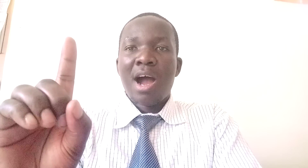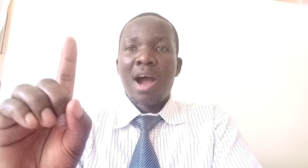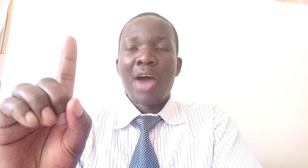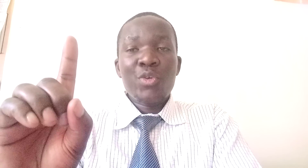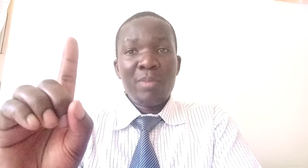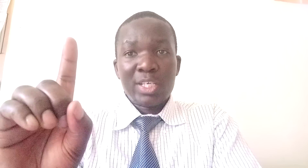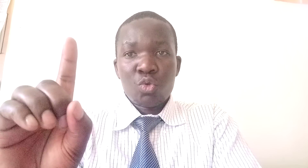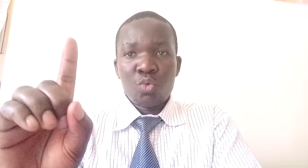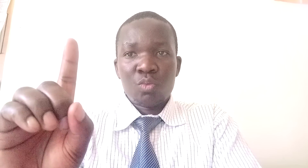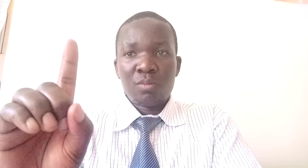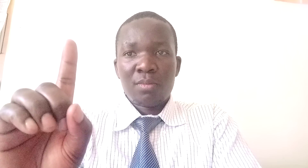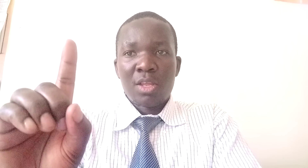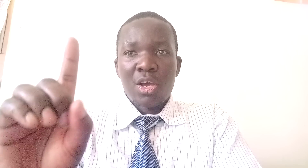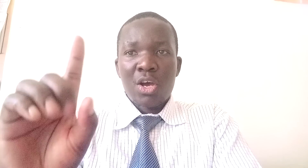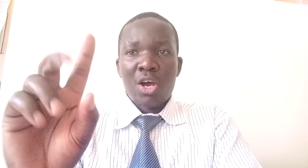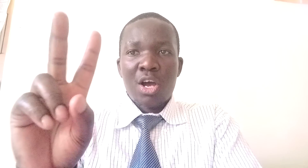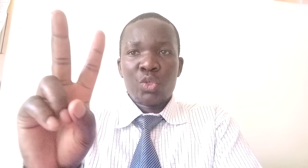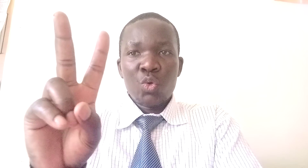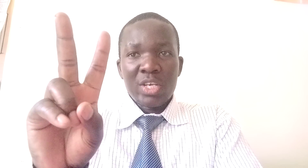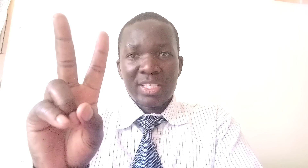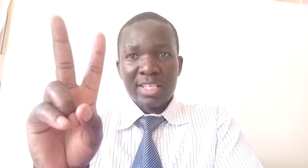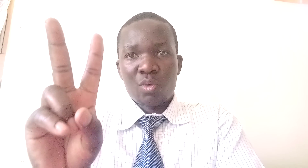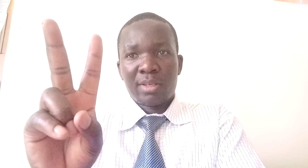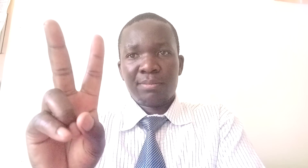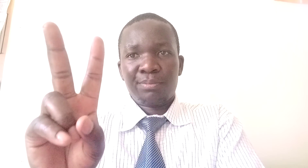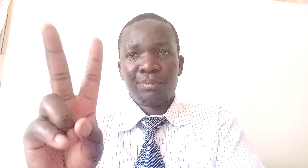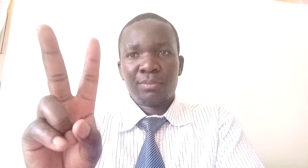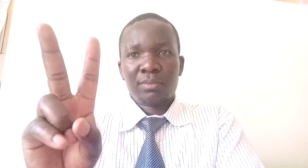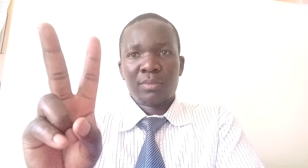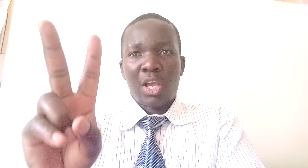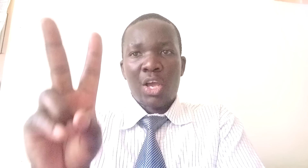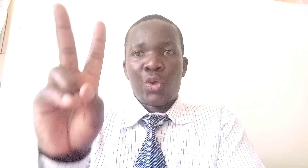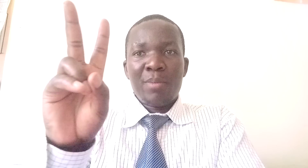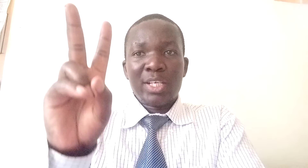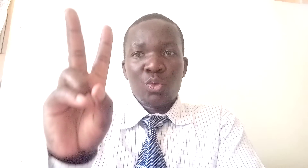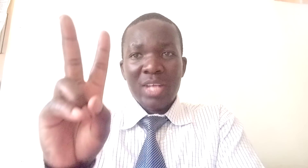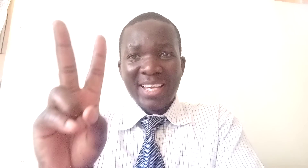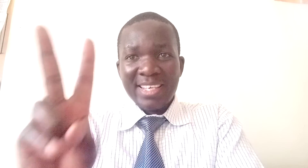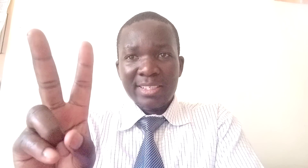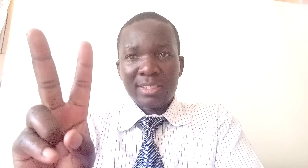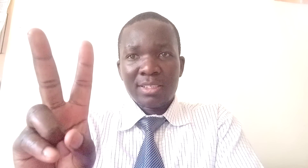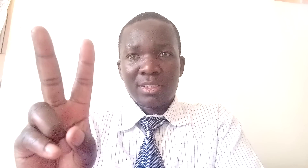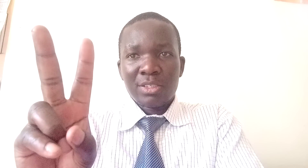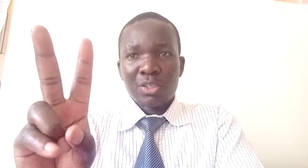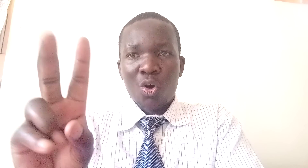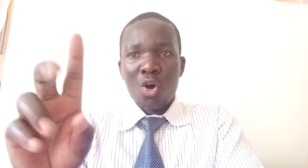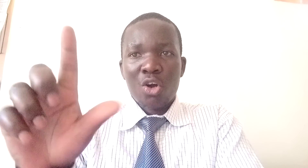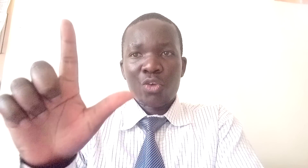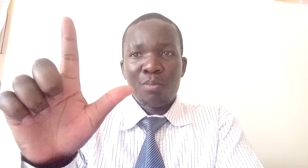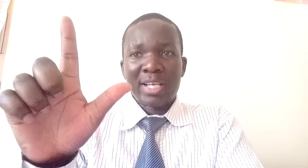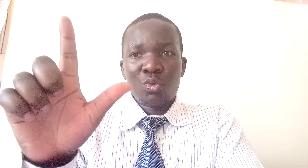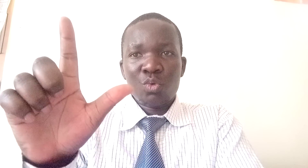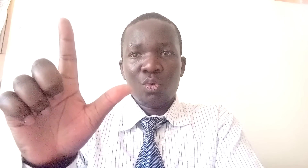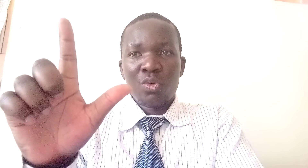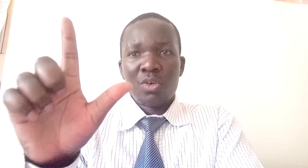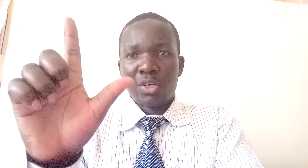How do you make 2? 2 is this one. You make 2 like this, or you make 2